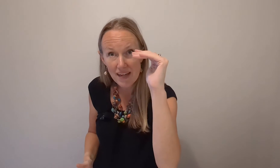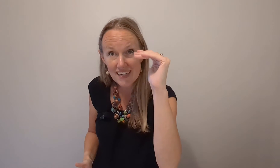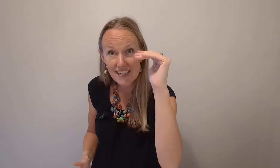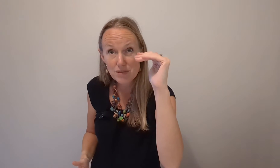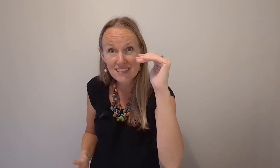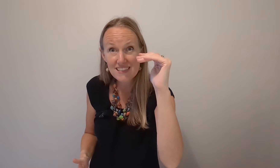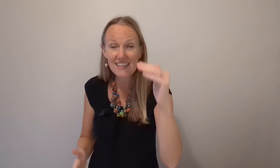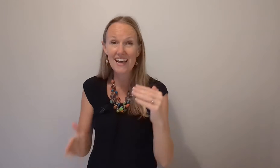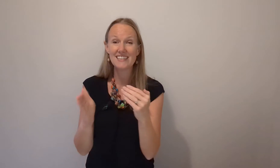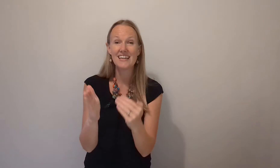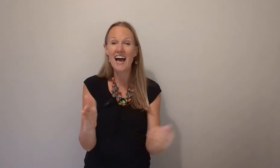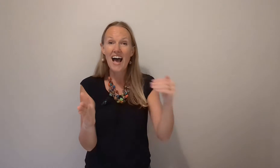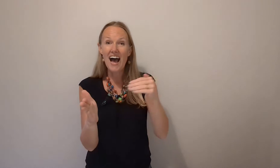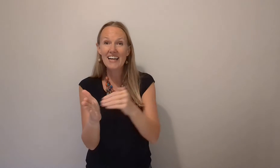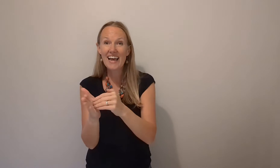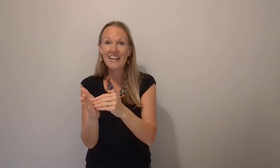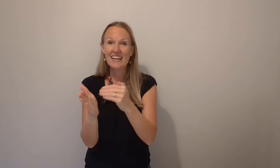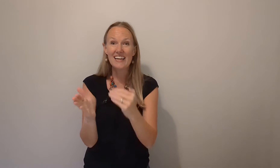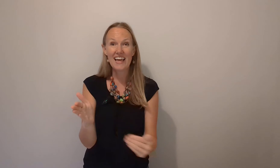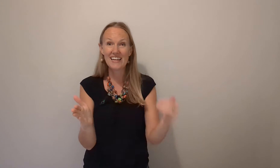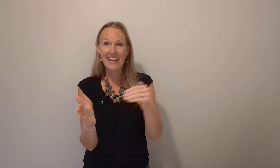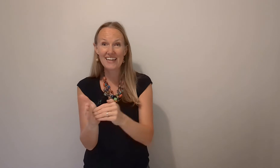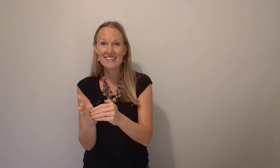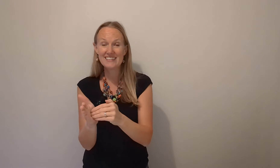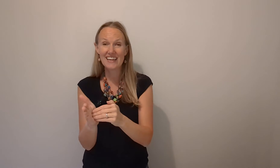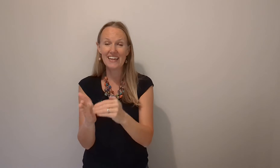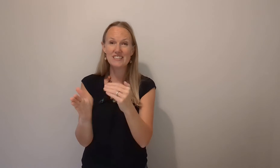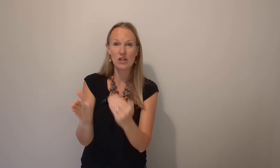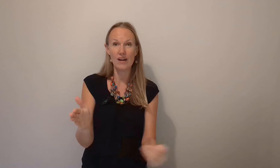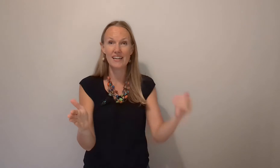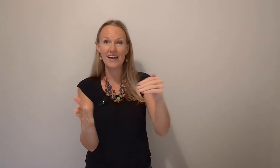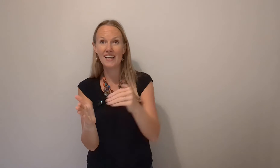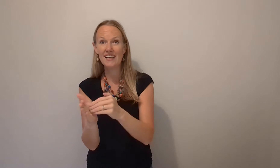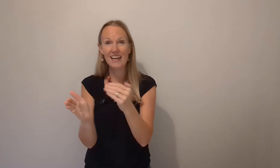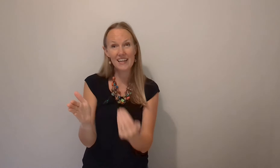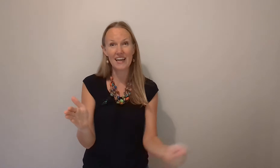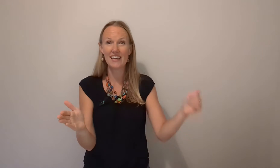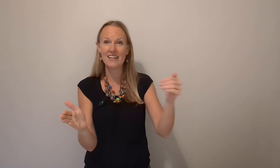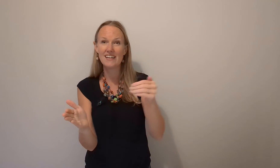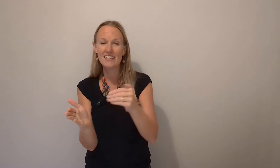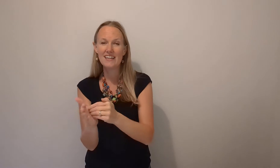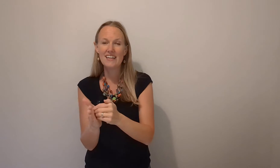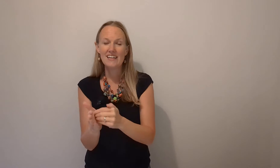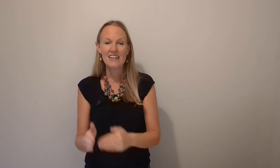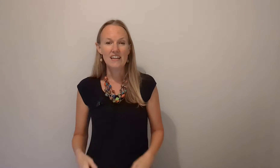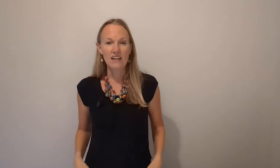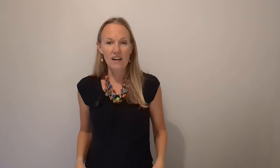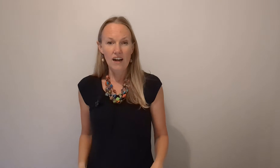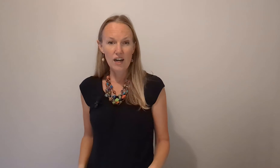bent hand position like that. Again and again. Okay, so again and again.